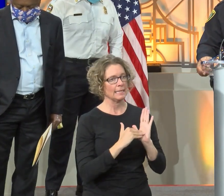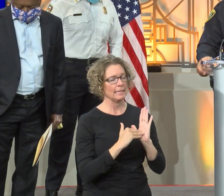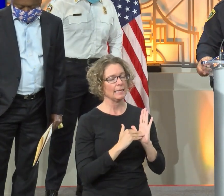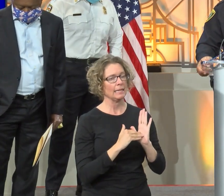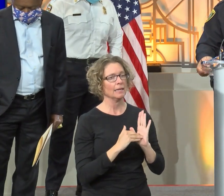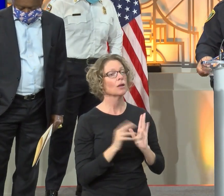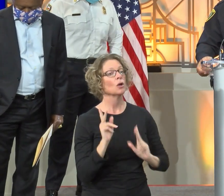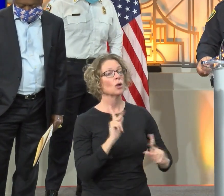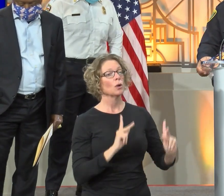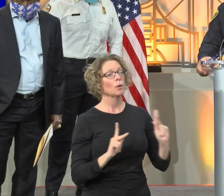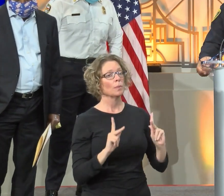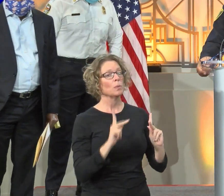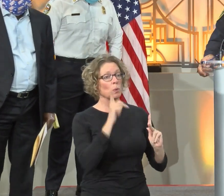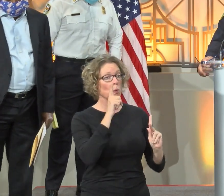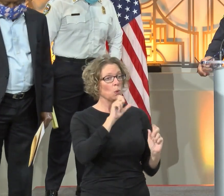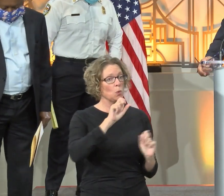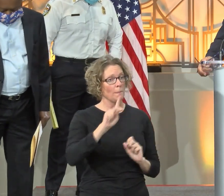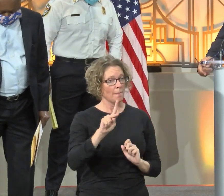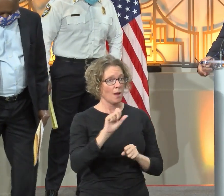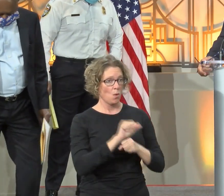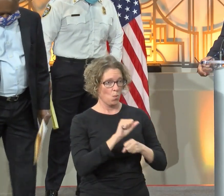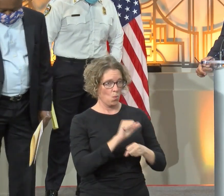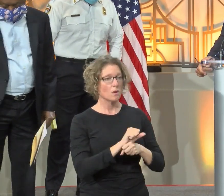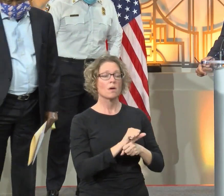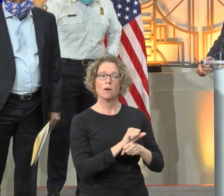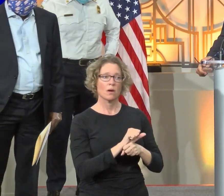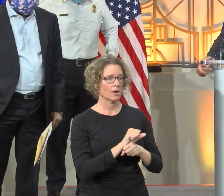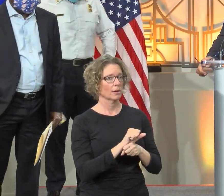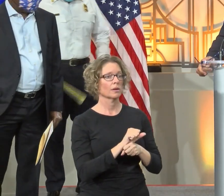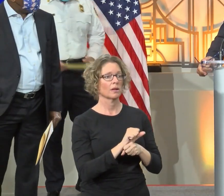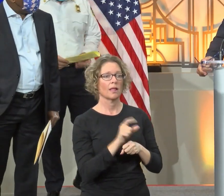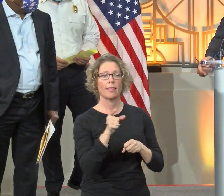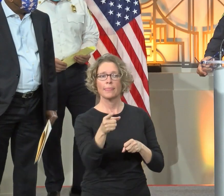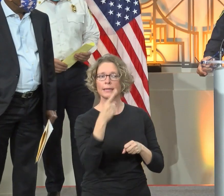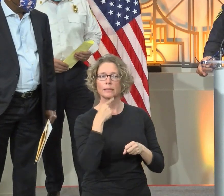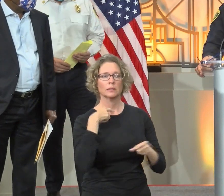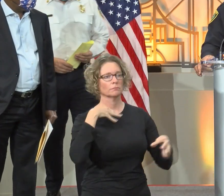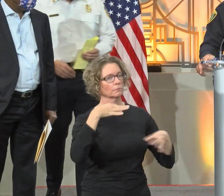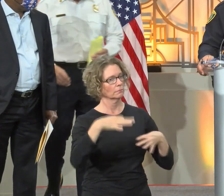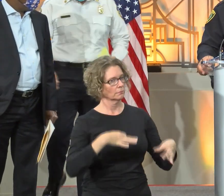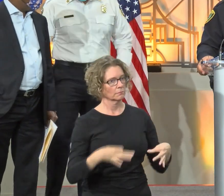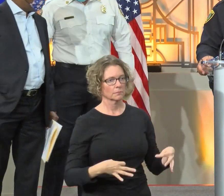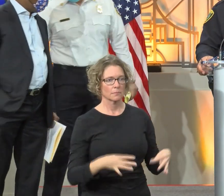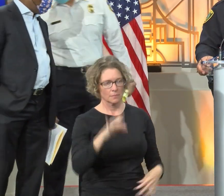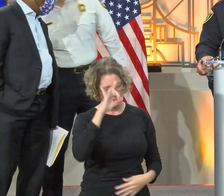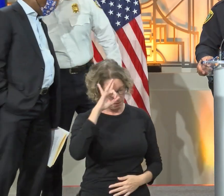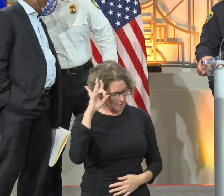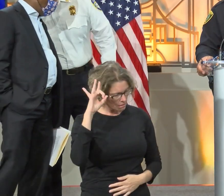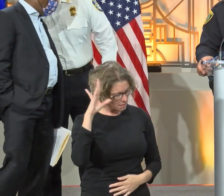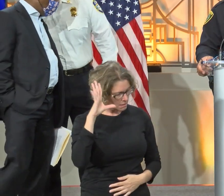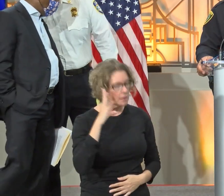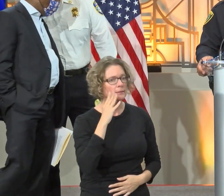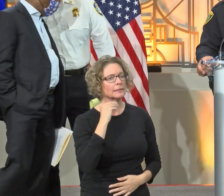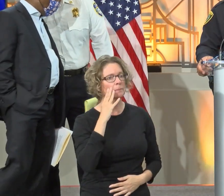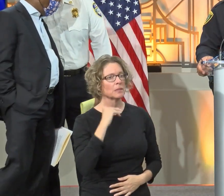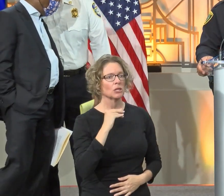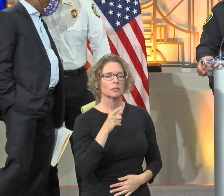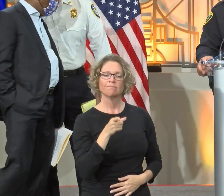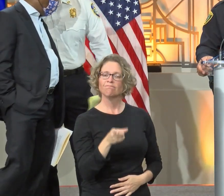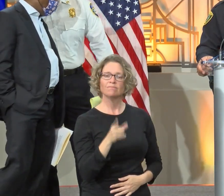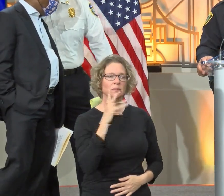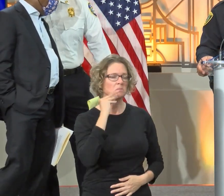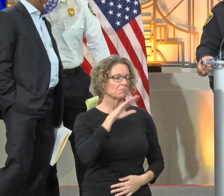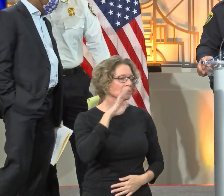that have returned to work, has been described time and again as a horrible experience, something that they've never